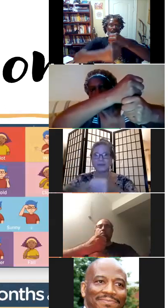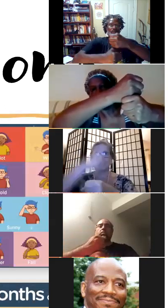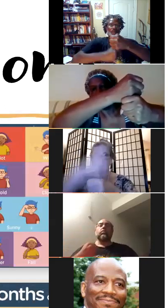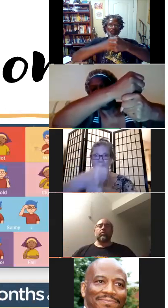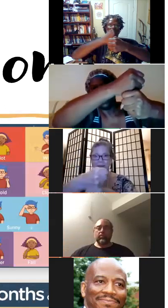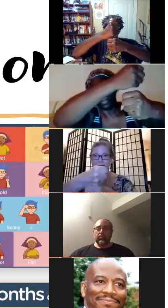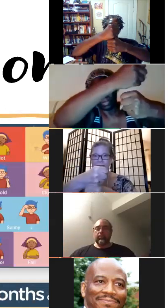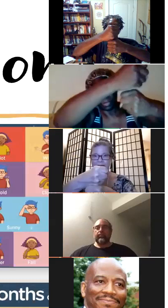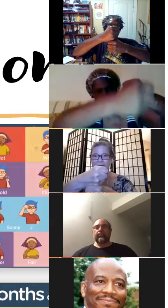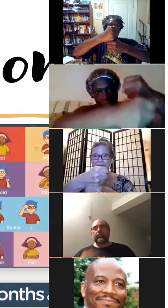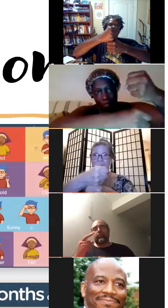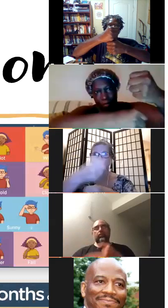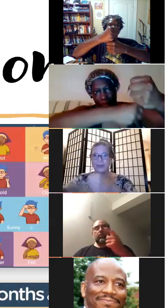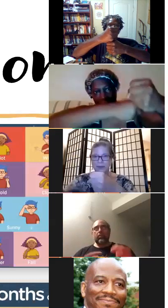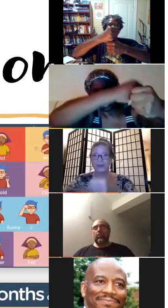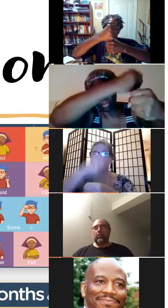Okay.